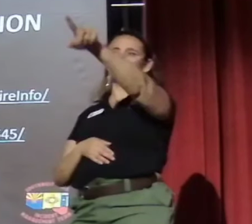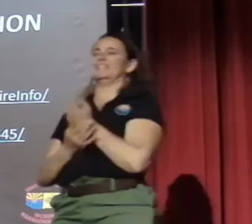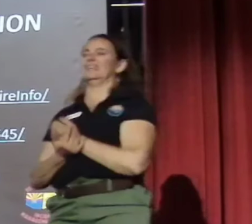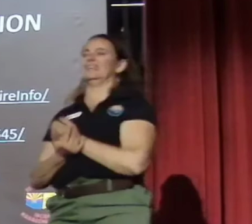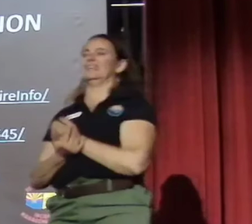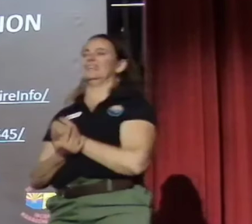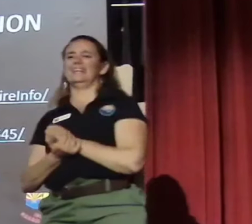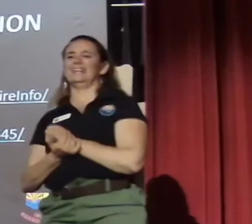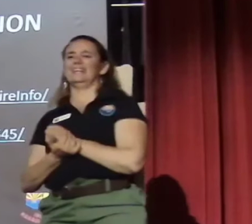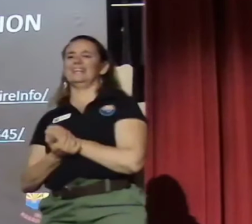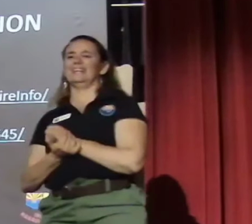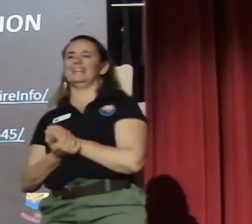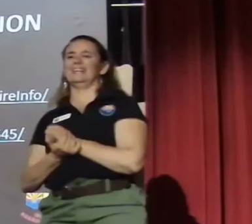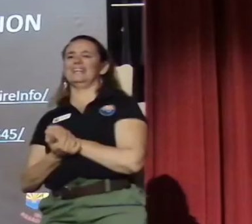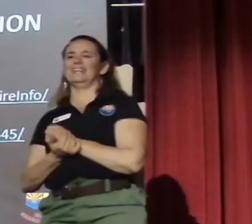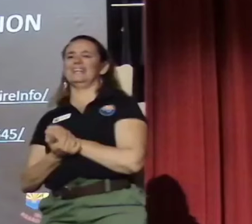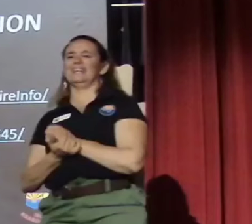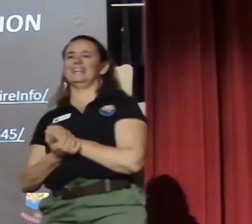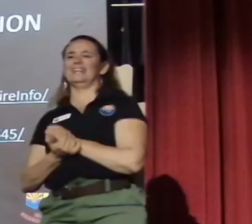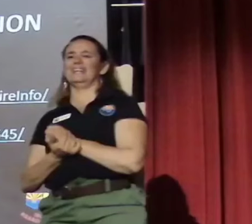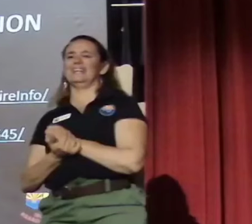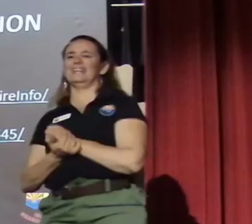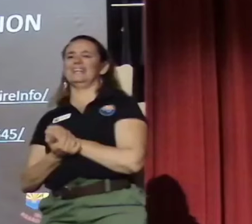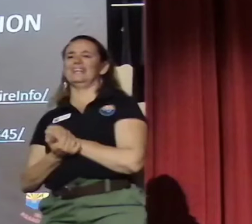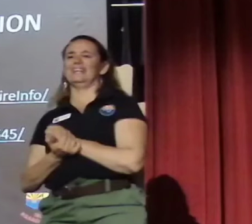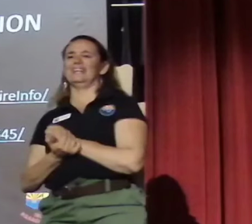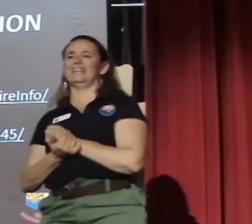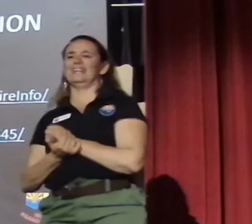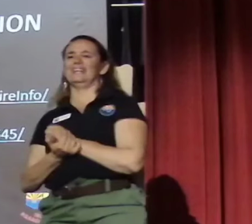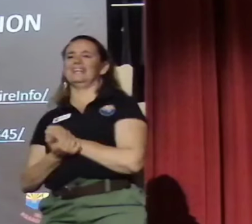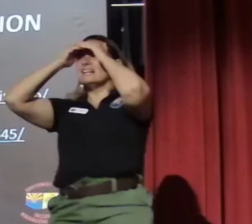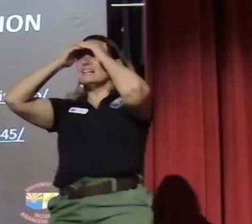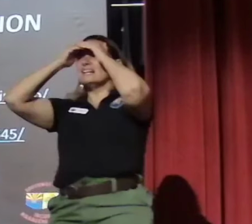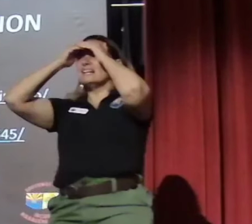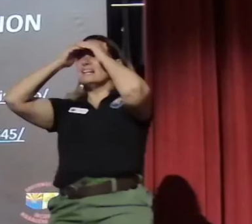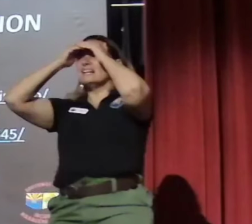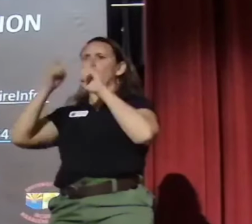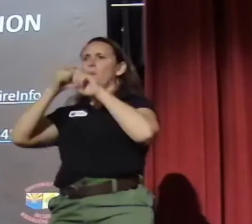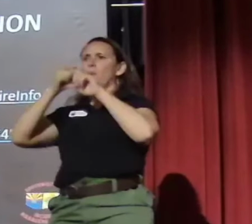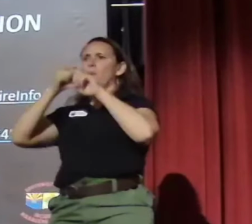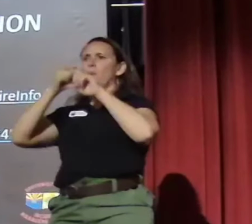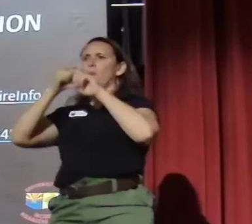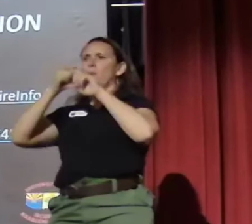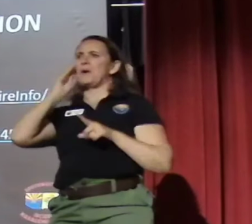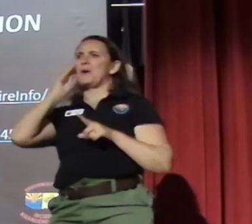right here, ma'am. Sorry. Hey, really big, but I really want to know, when are we going to be able to go home?